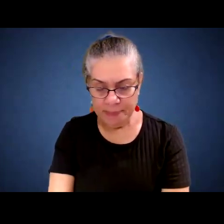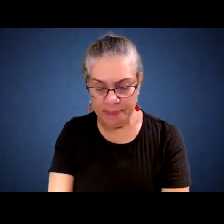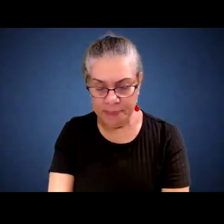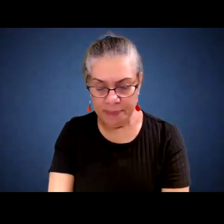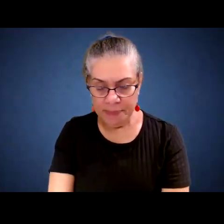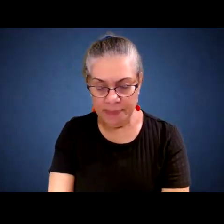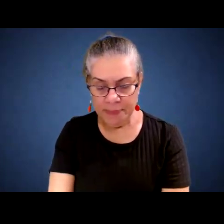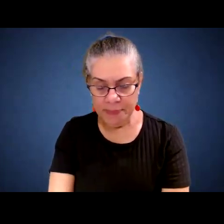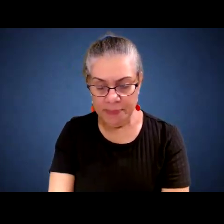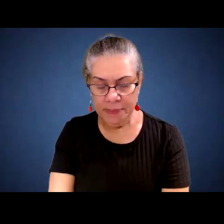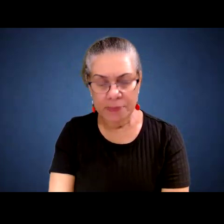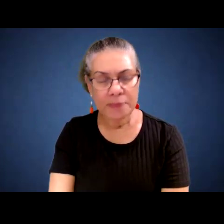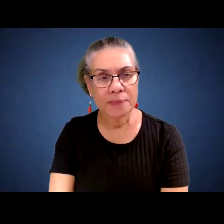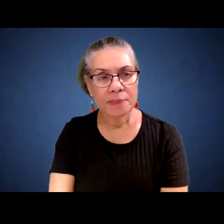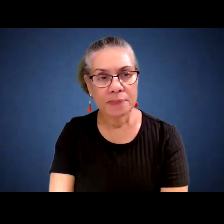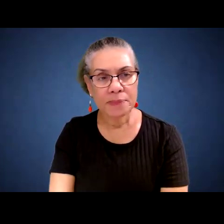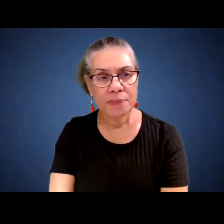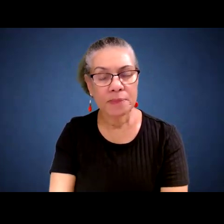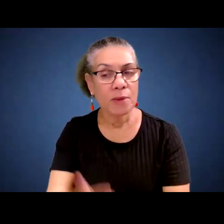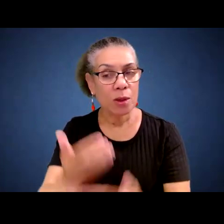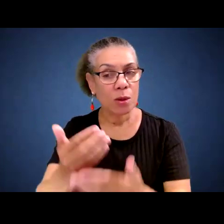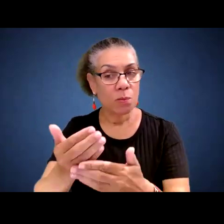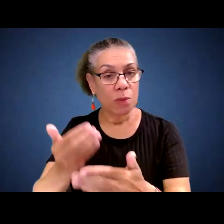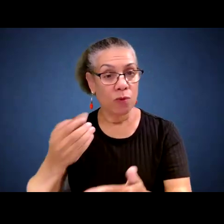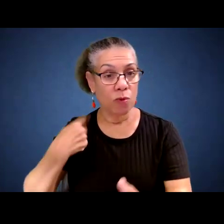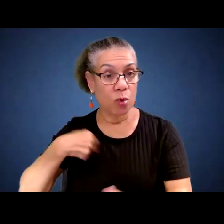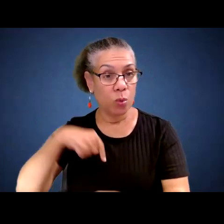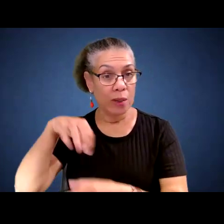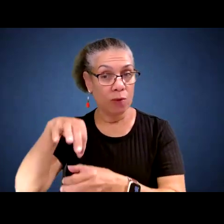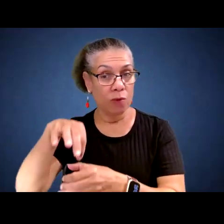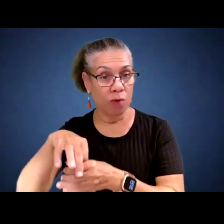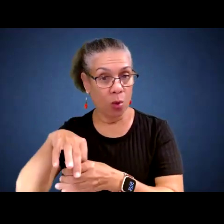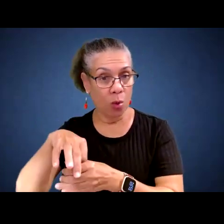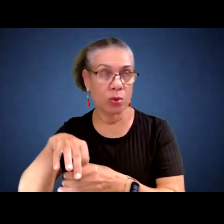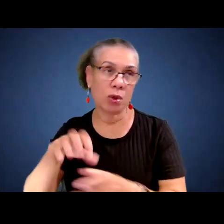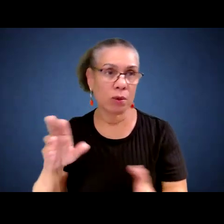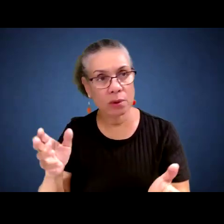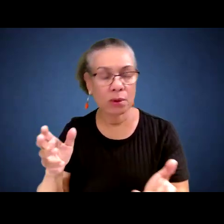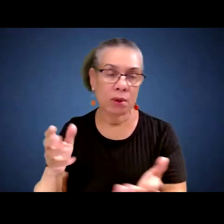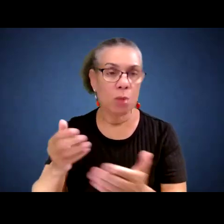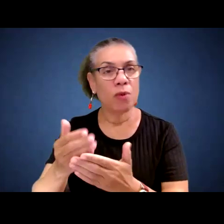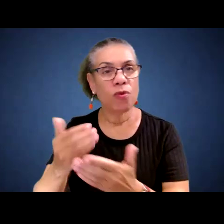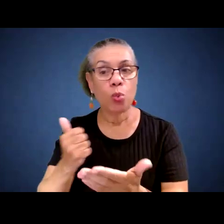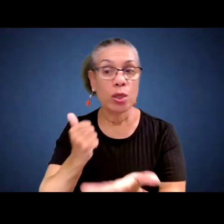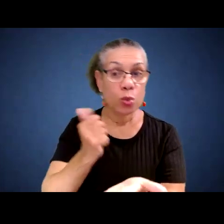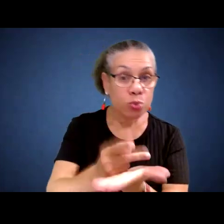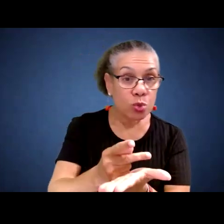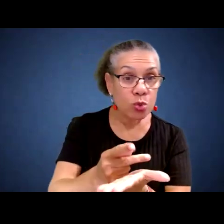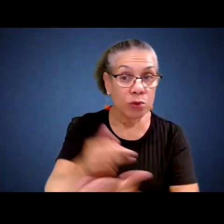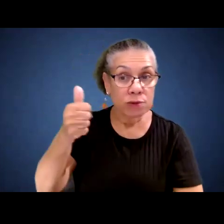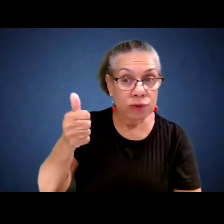Would you also please, before we vote next time or whatever, or before we approve or disapprove your